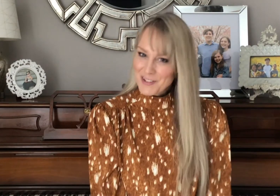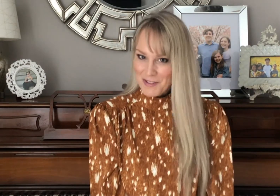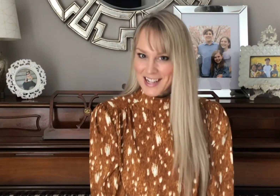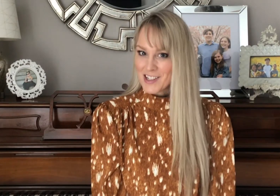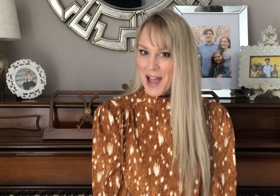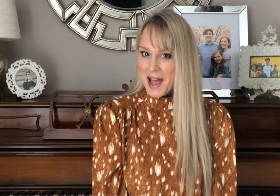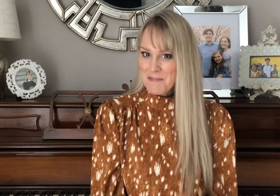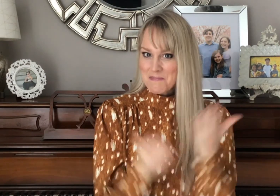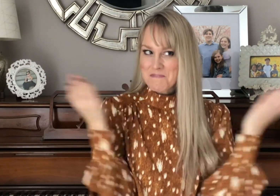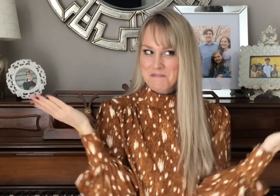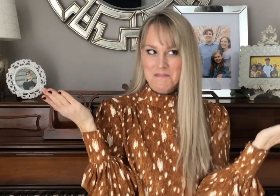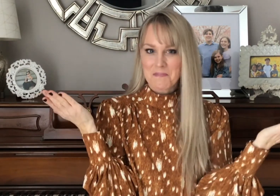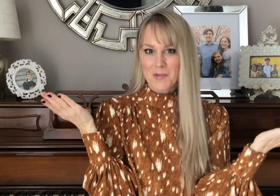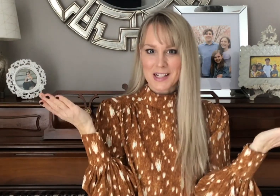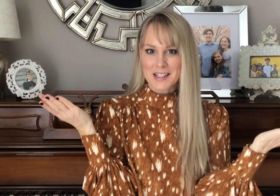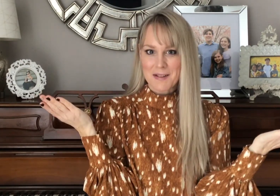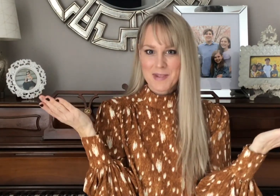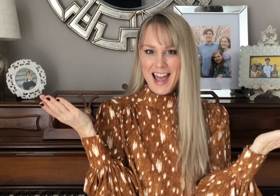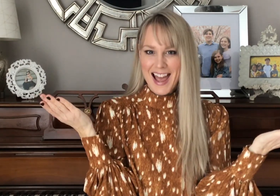Great job. What's up next?